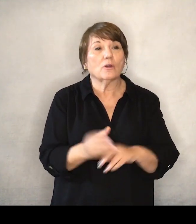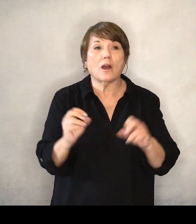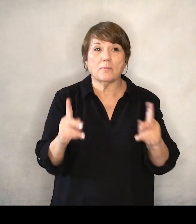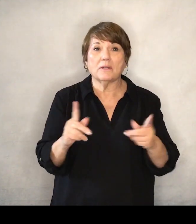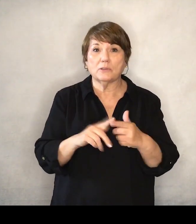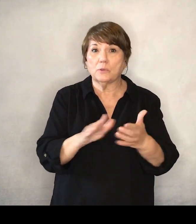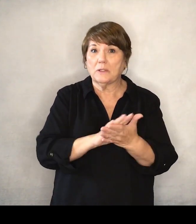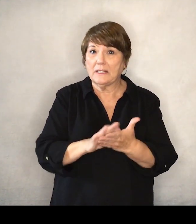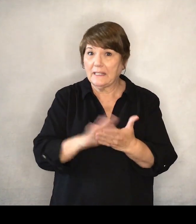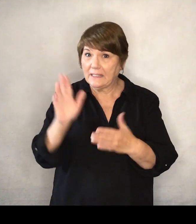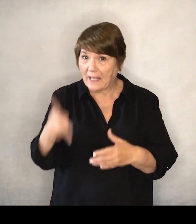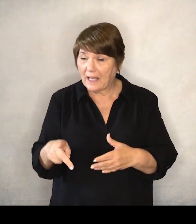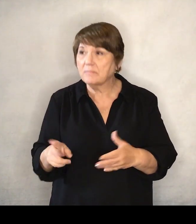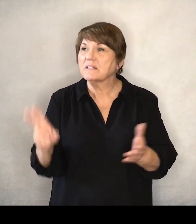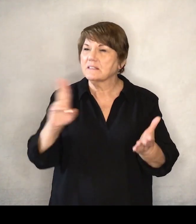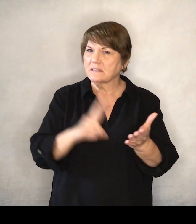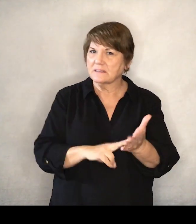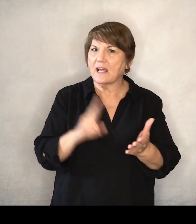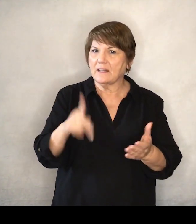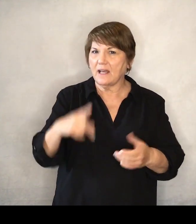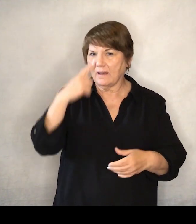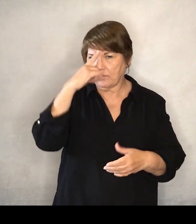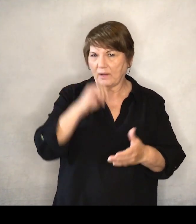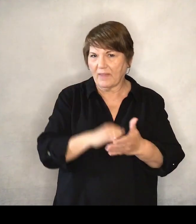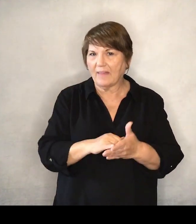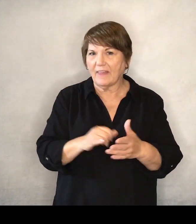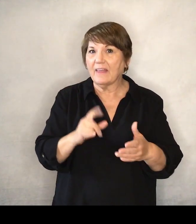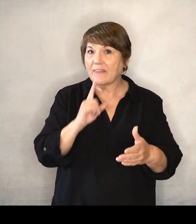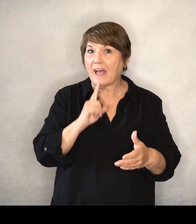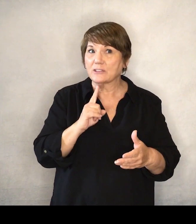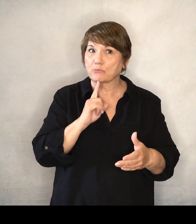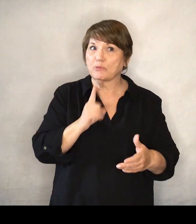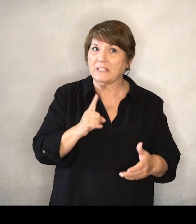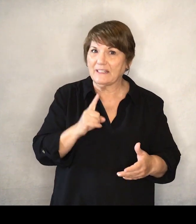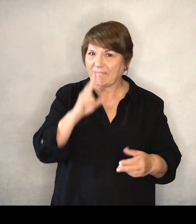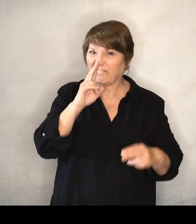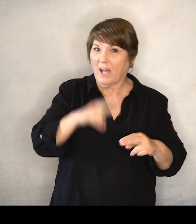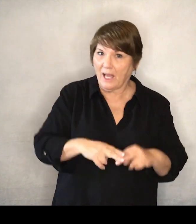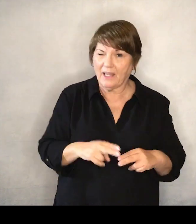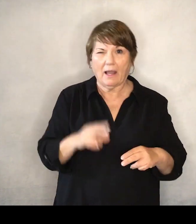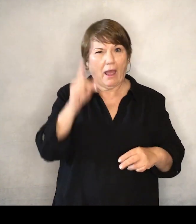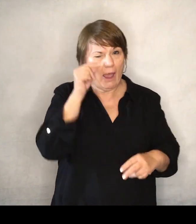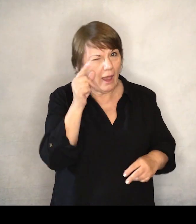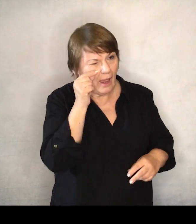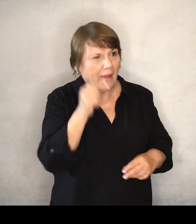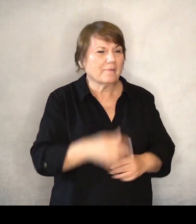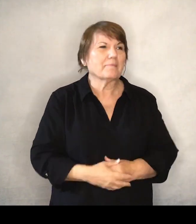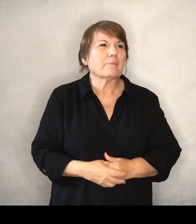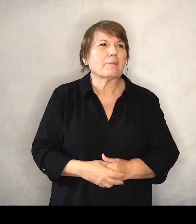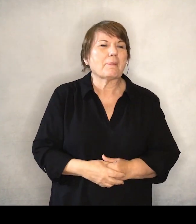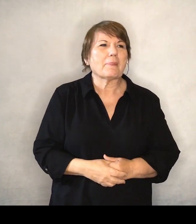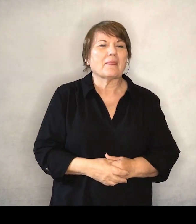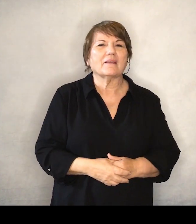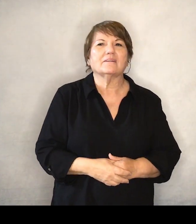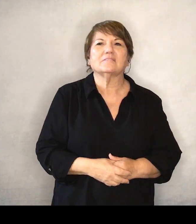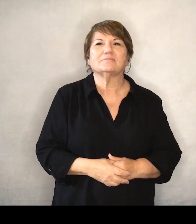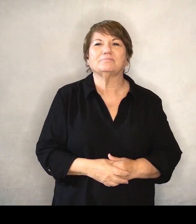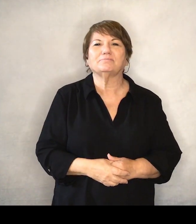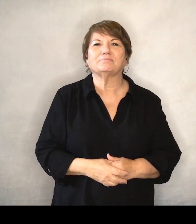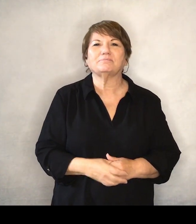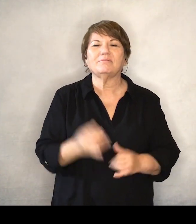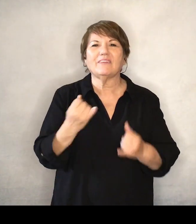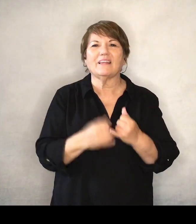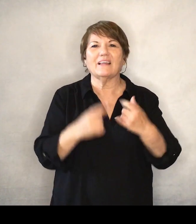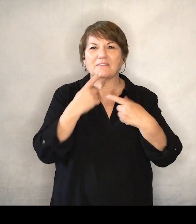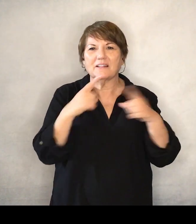you know, if anybody wants to sign up for that, that's a pure joy. So, anyway. The last